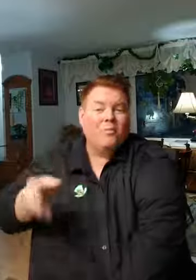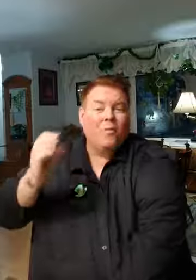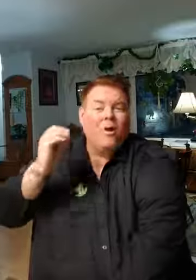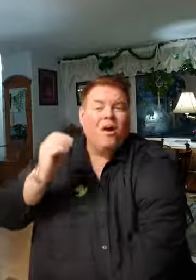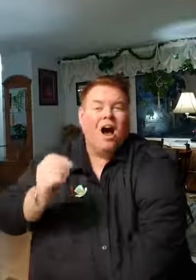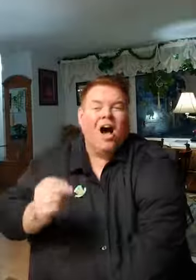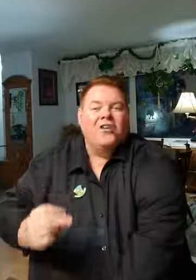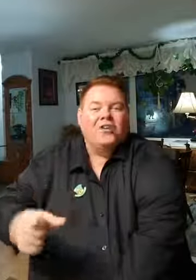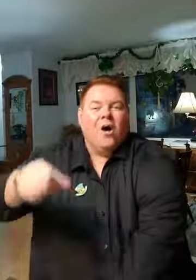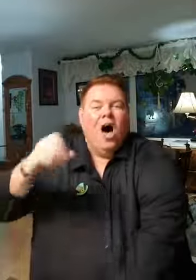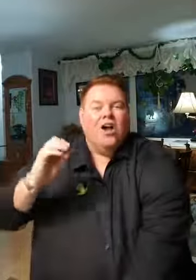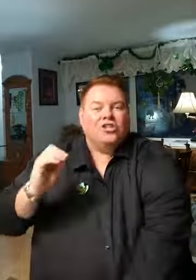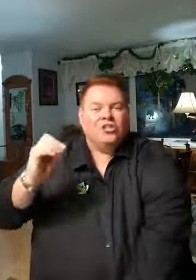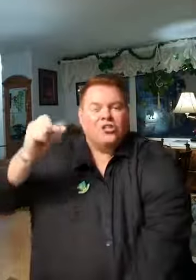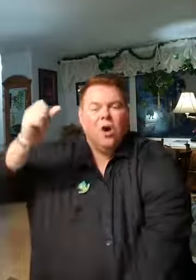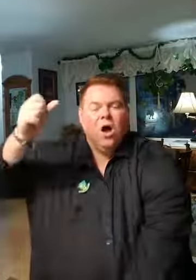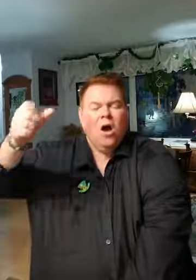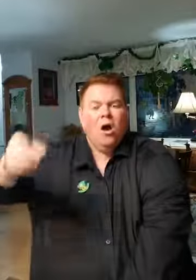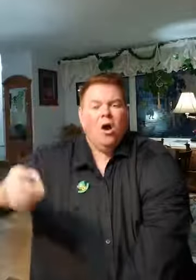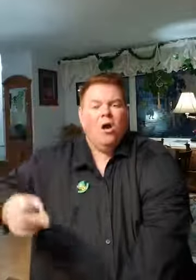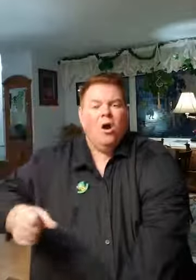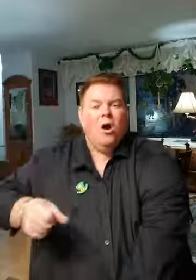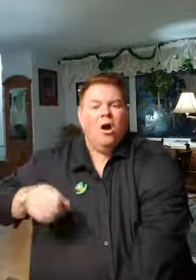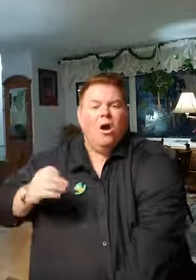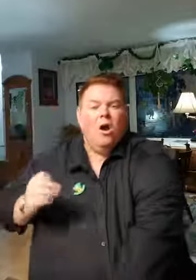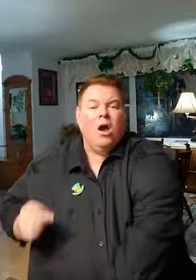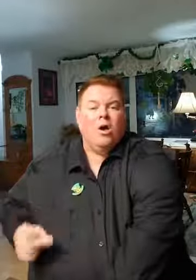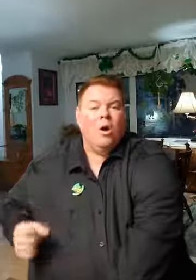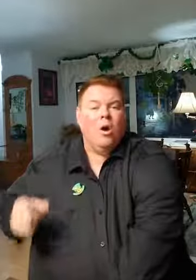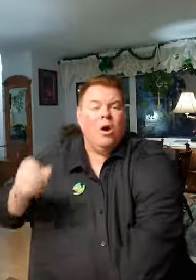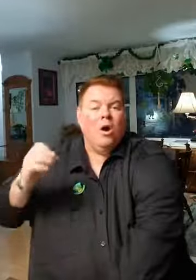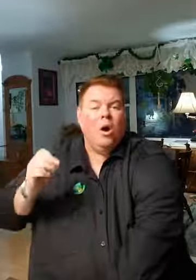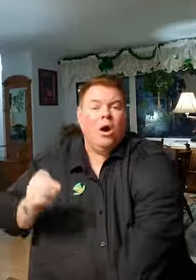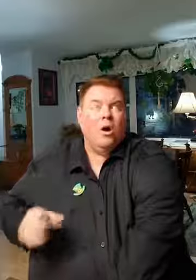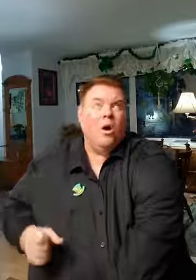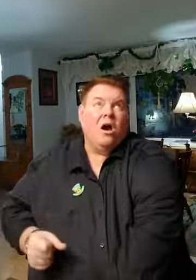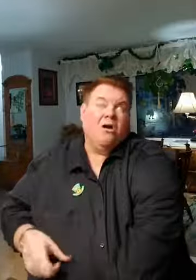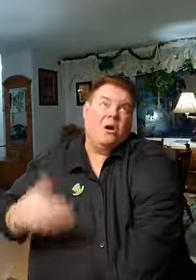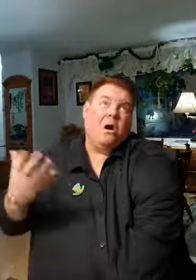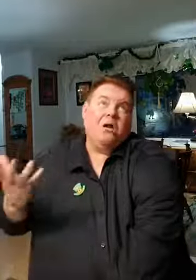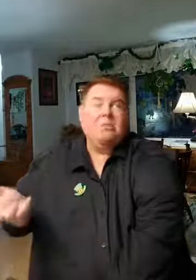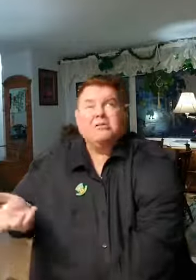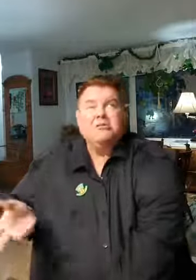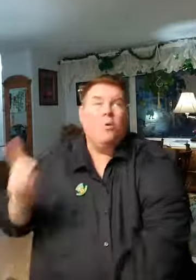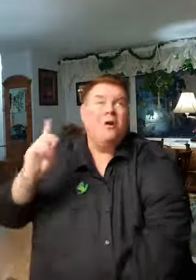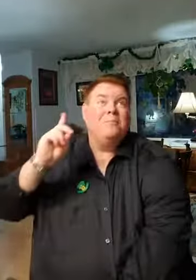more. Shoy oy oy oy oy oy oy oy. Better do one